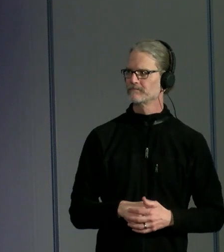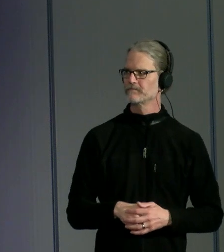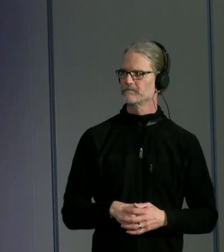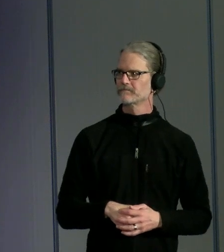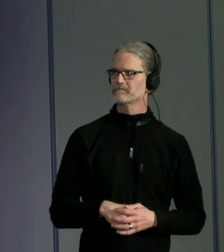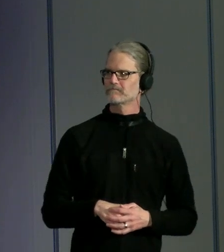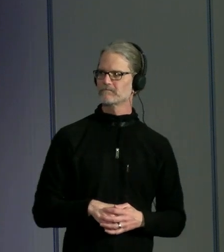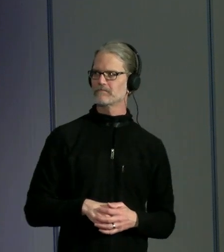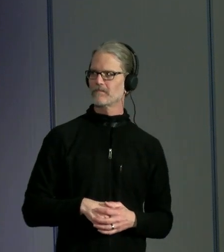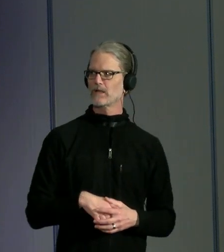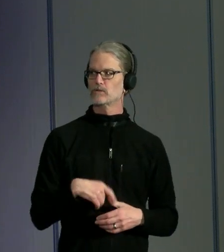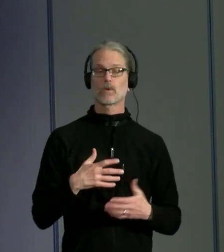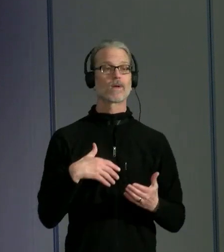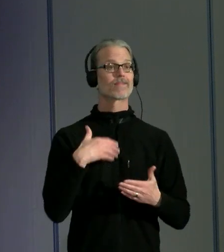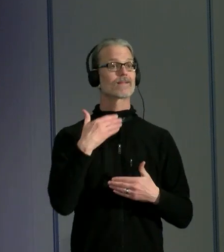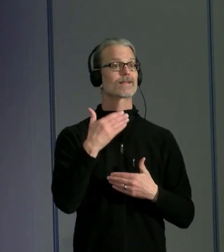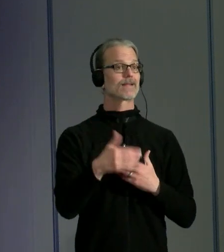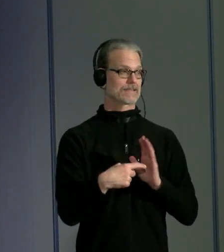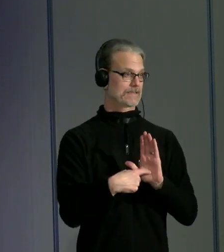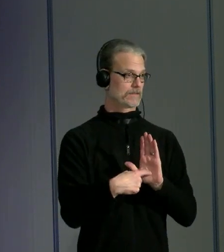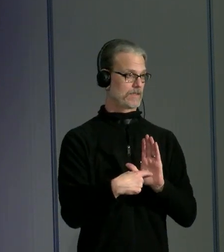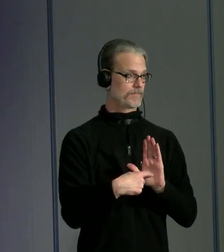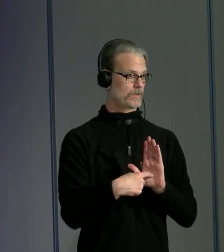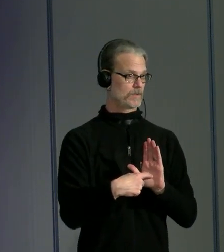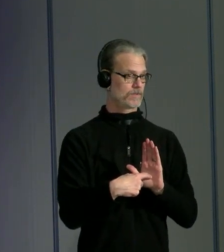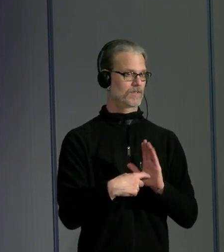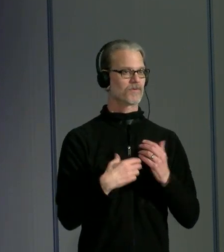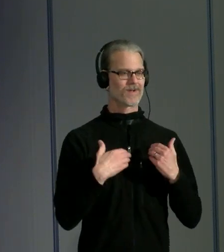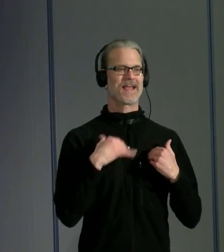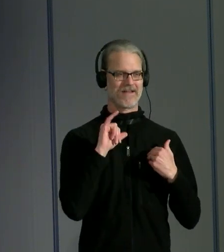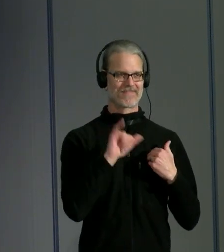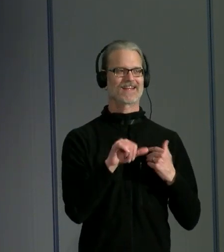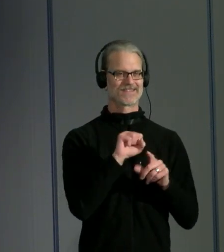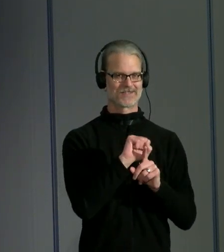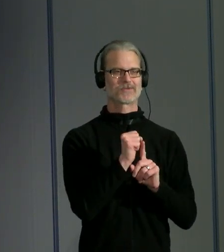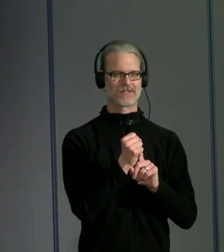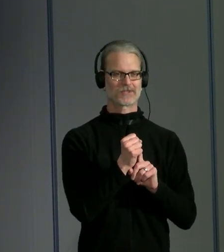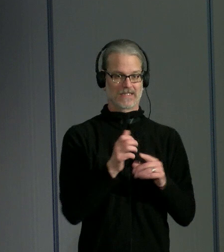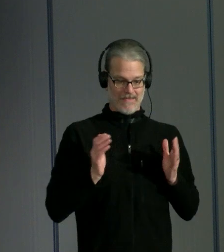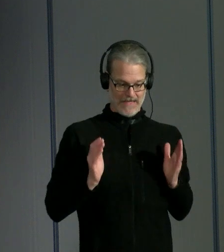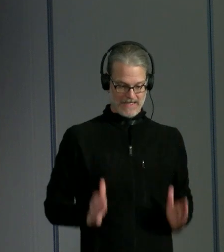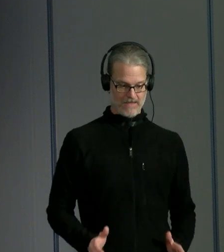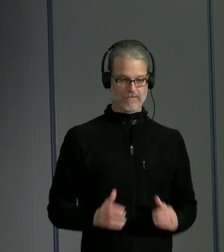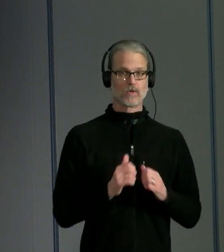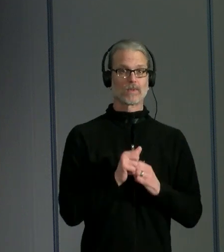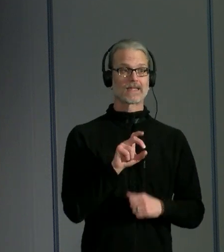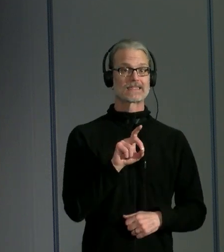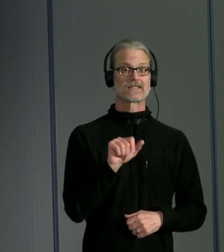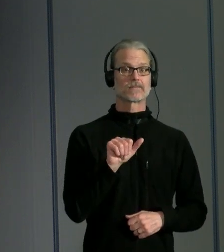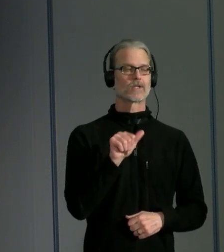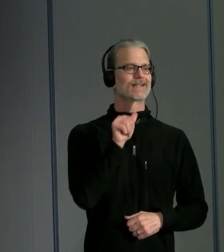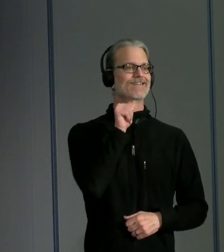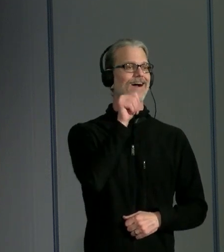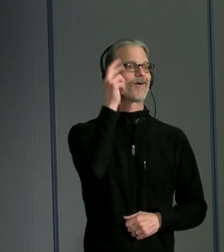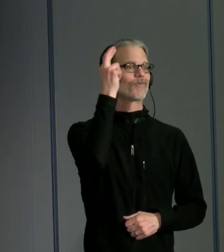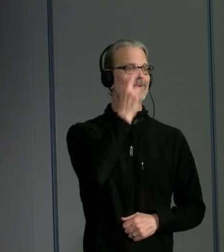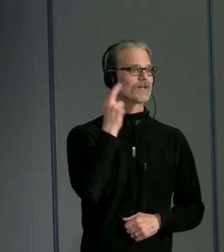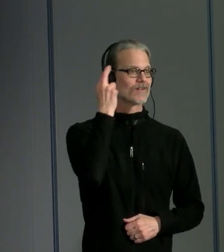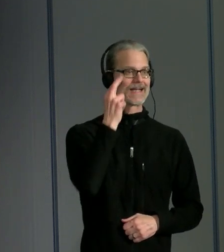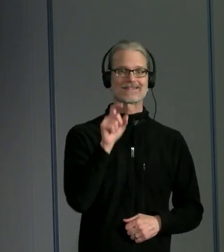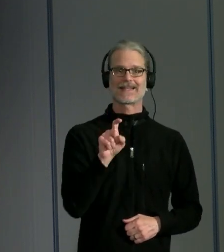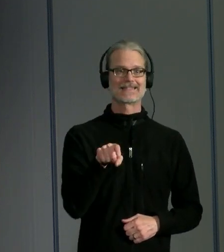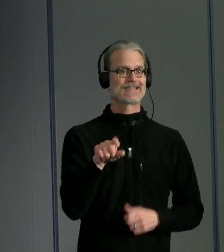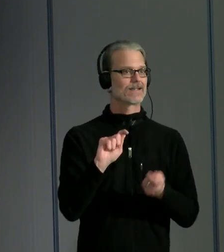So in this next example, we have such a situation where the individual with the disability did not realize that they would need